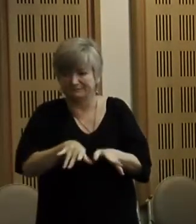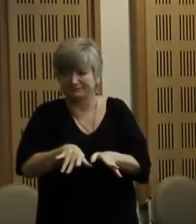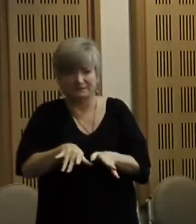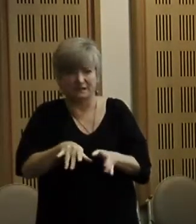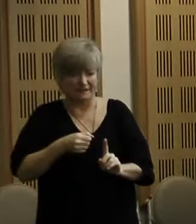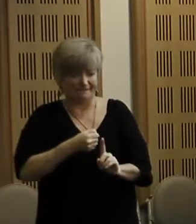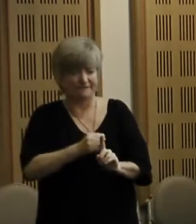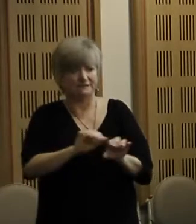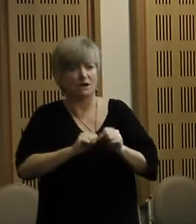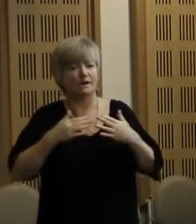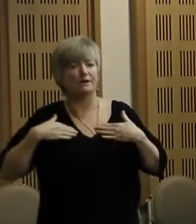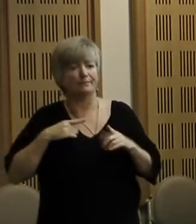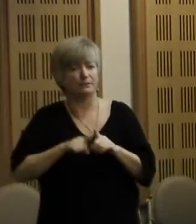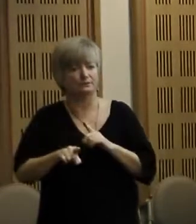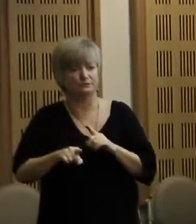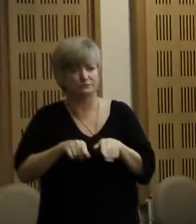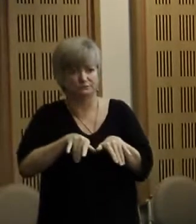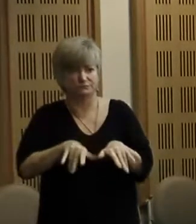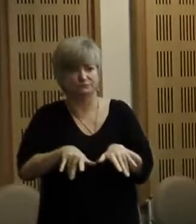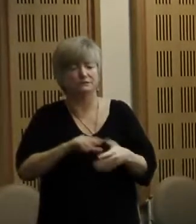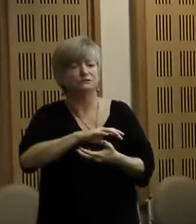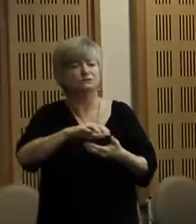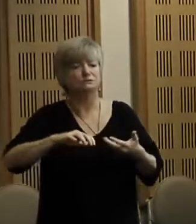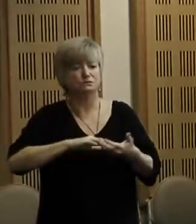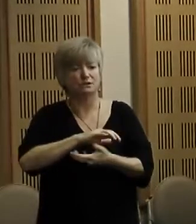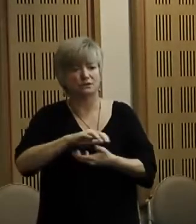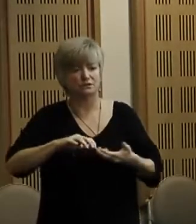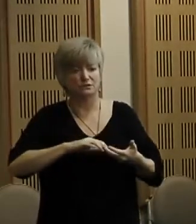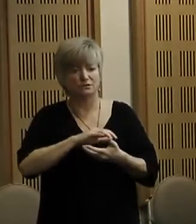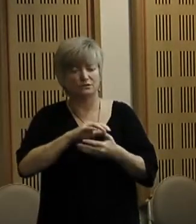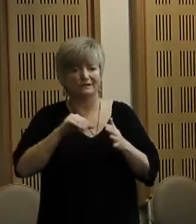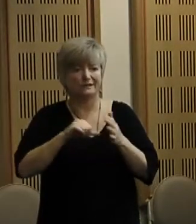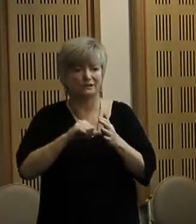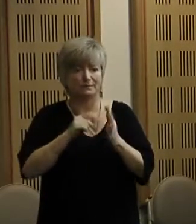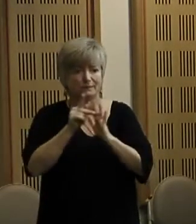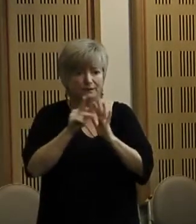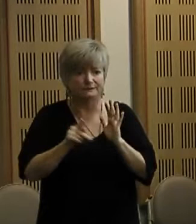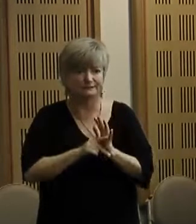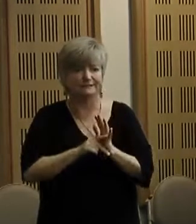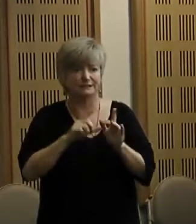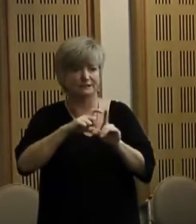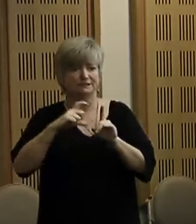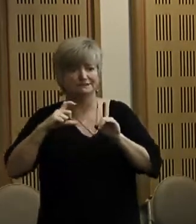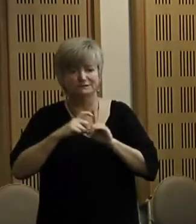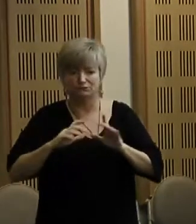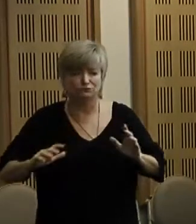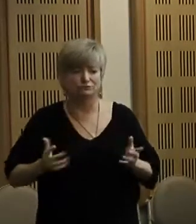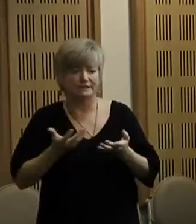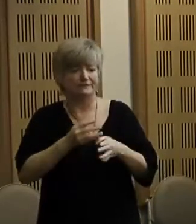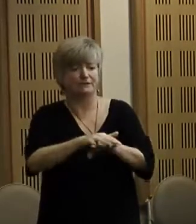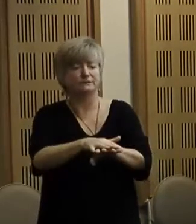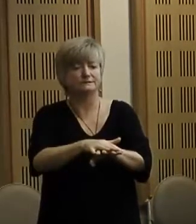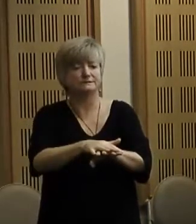our health the most? And they are those social and economic policies, those cultural drivers that influence what we